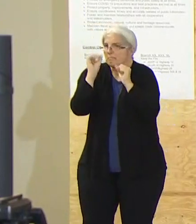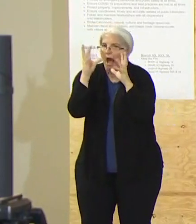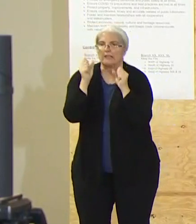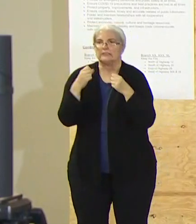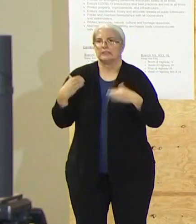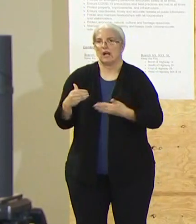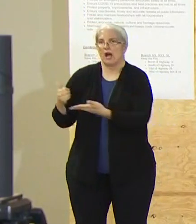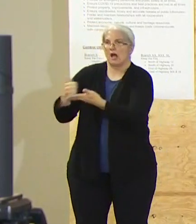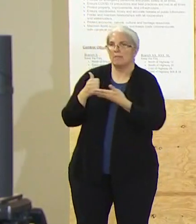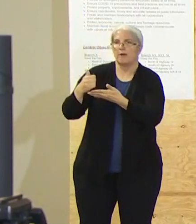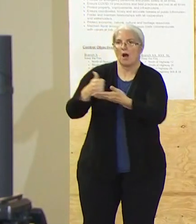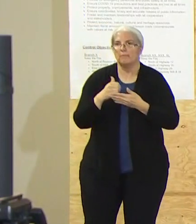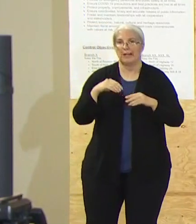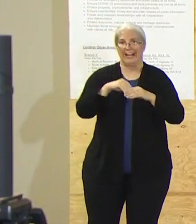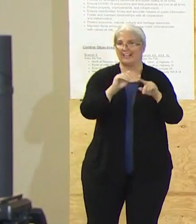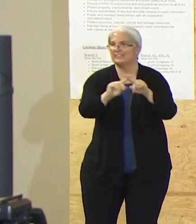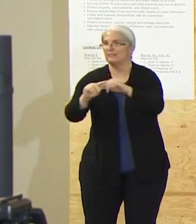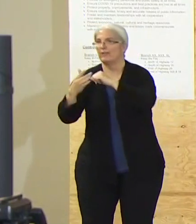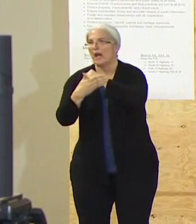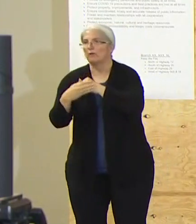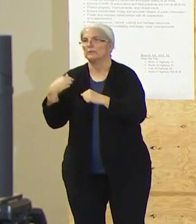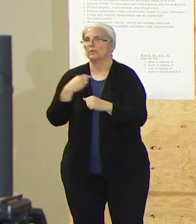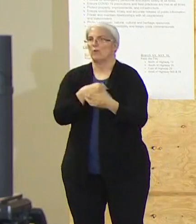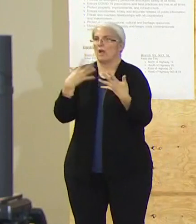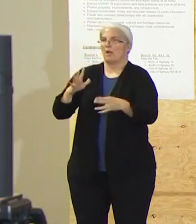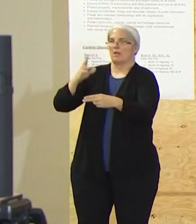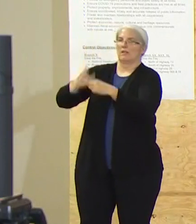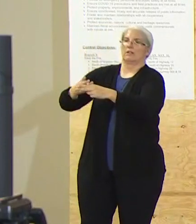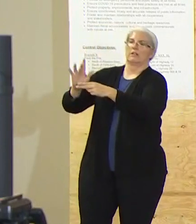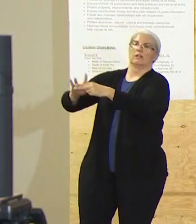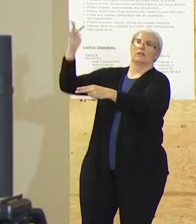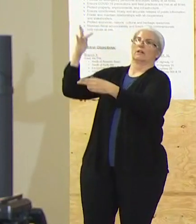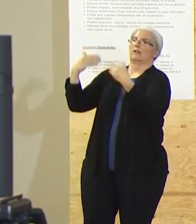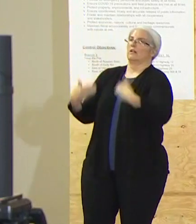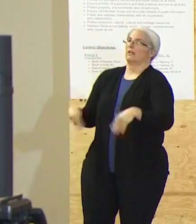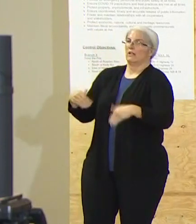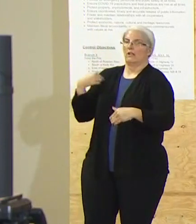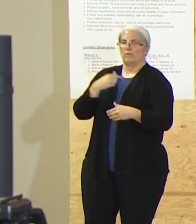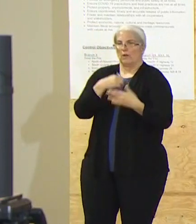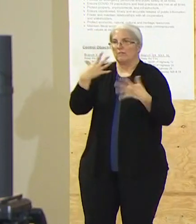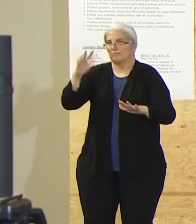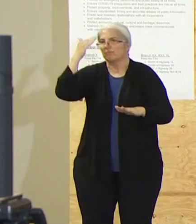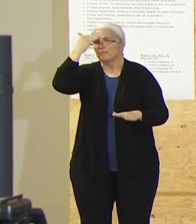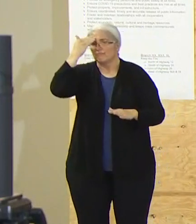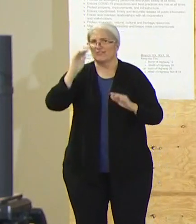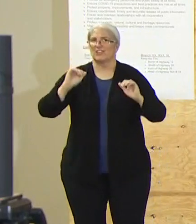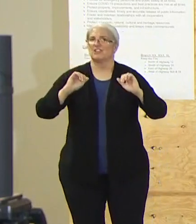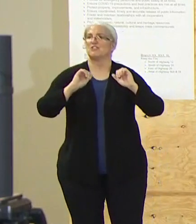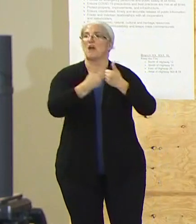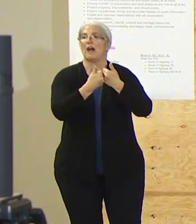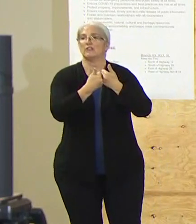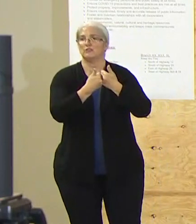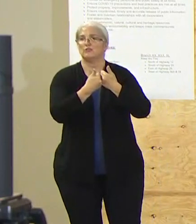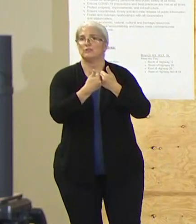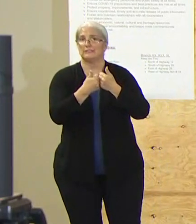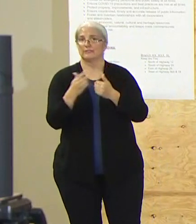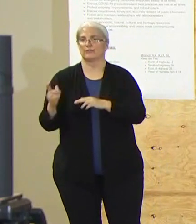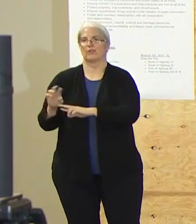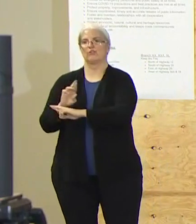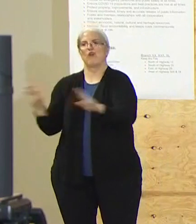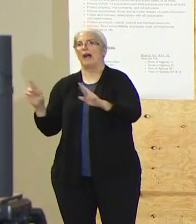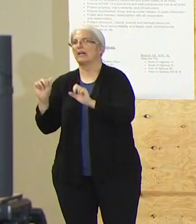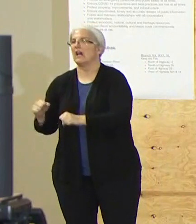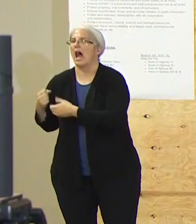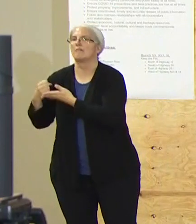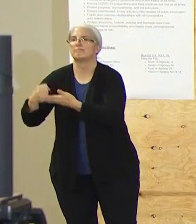people already, these are familiar challenges for all of us here in the state of California. The individuals assembled in this room today are